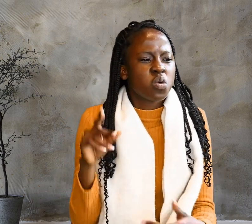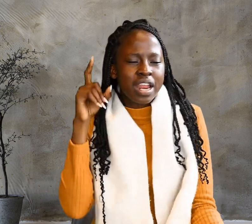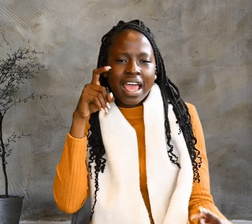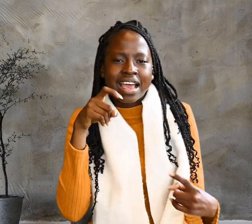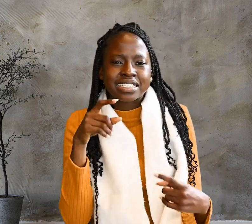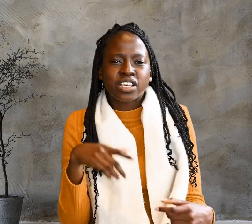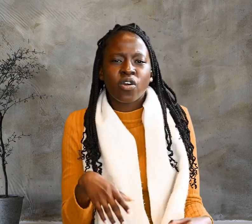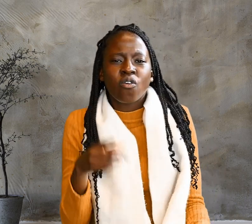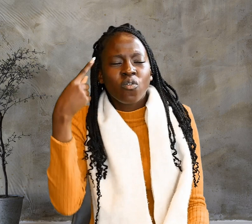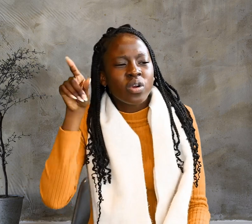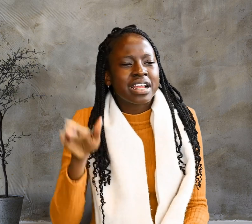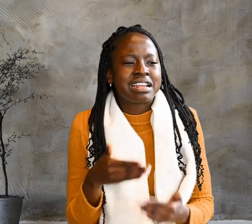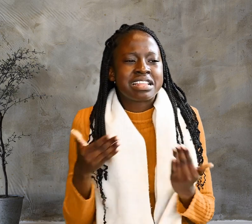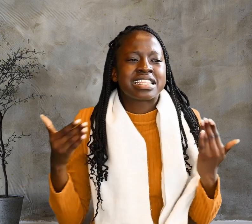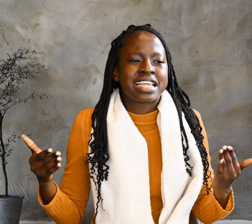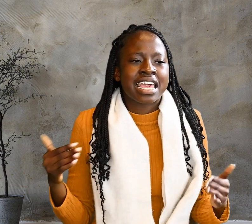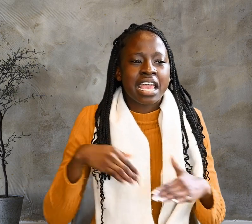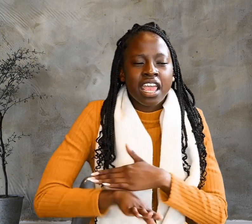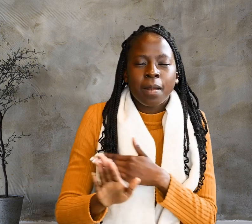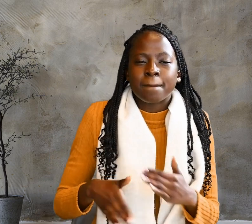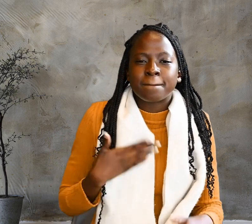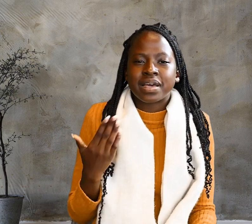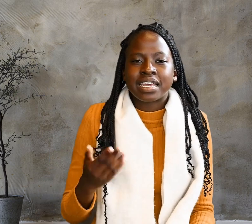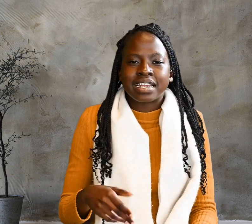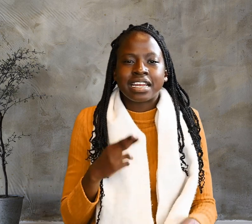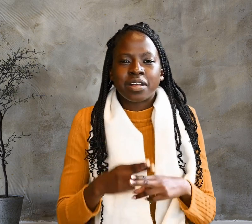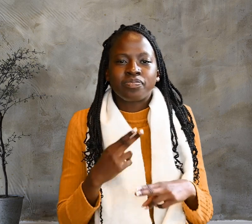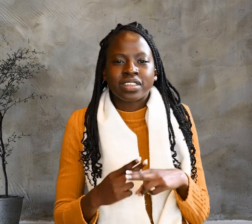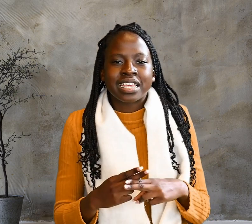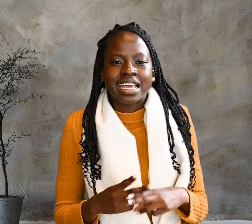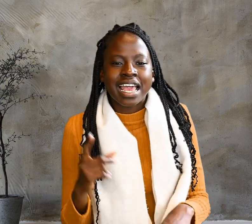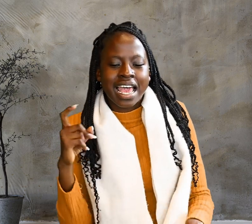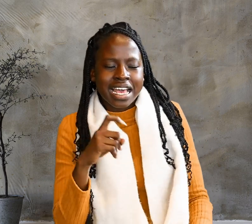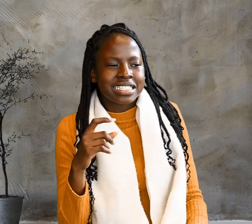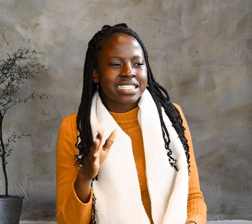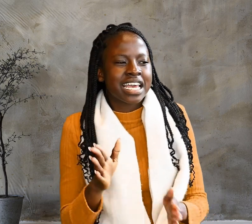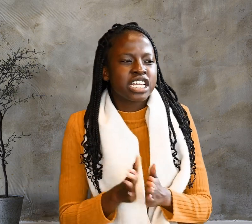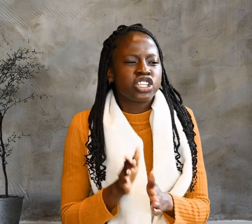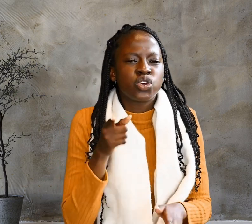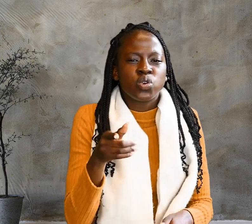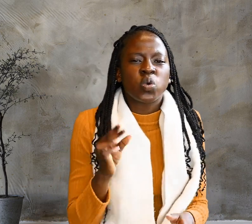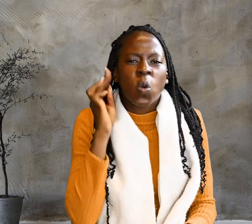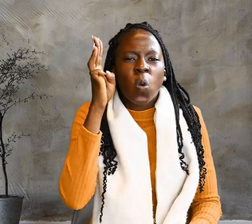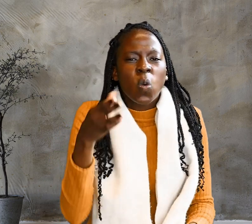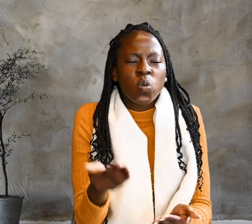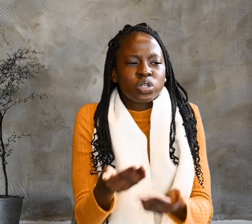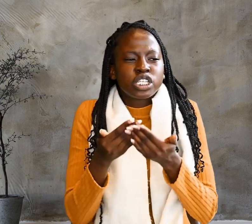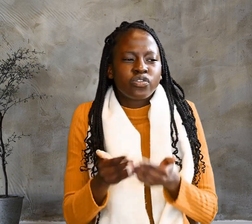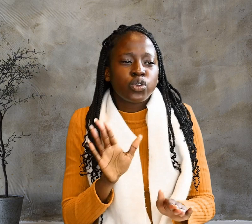name. Ask and you will receive, and your joy will be complete.